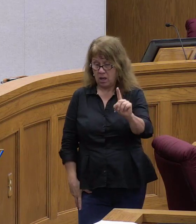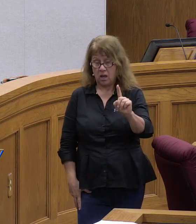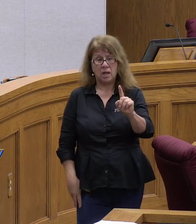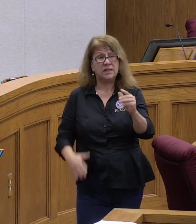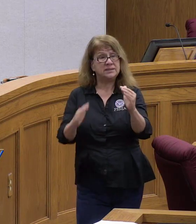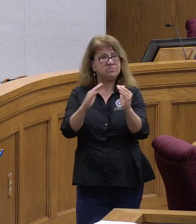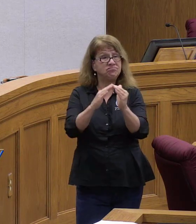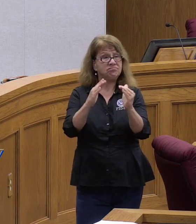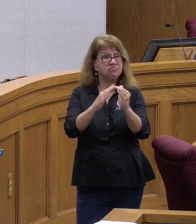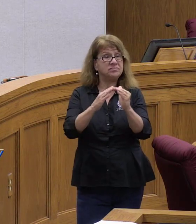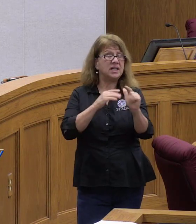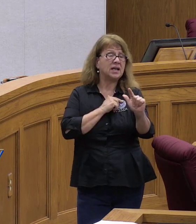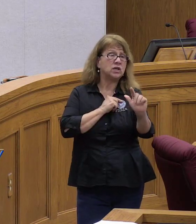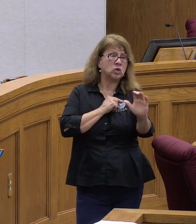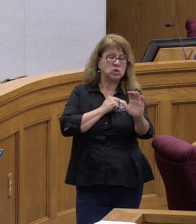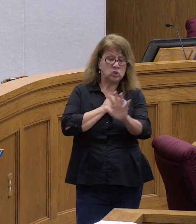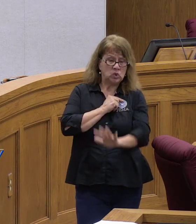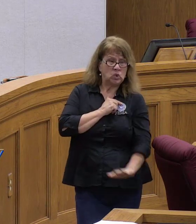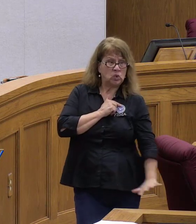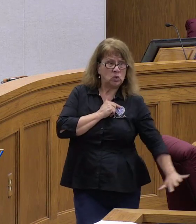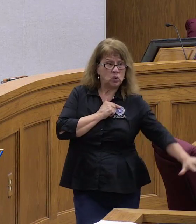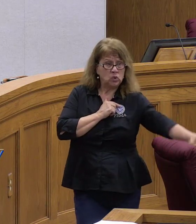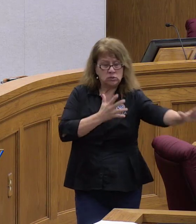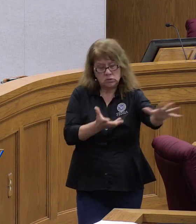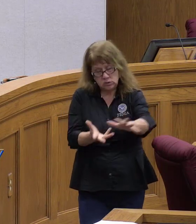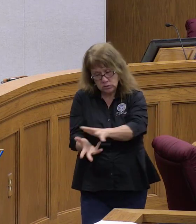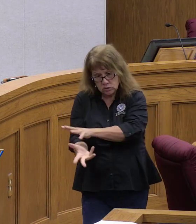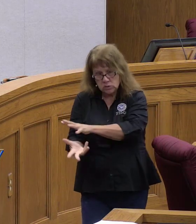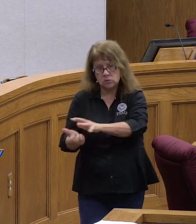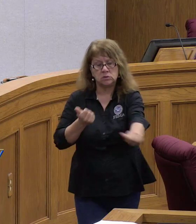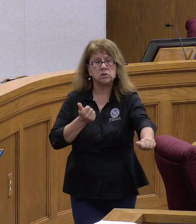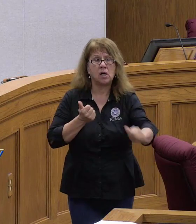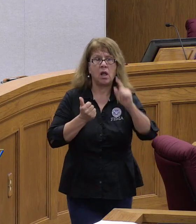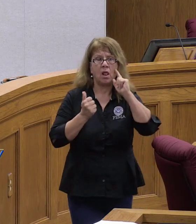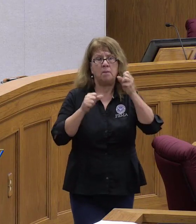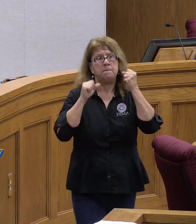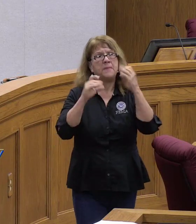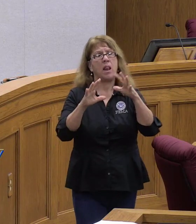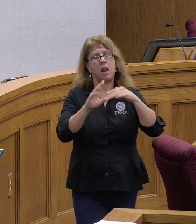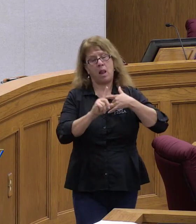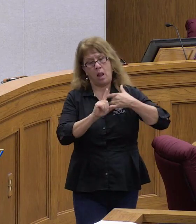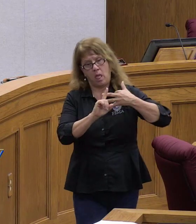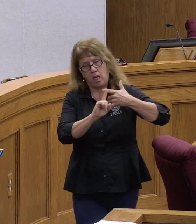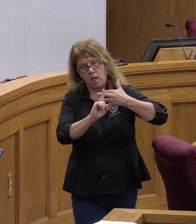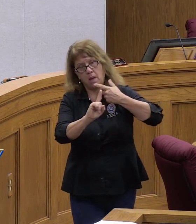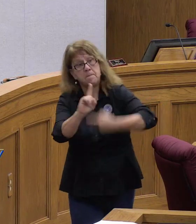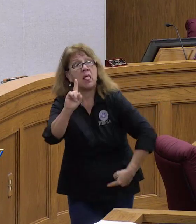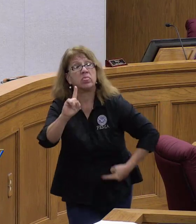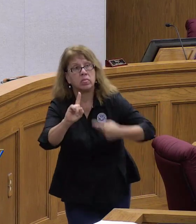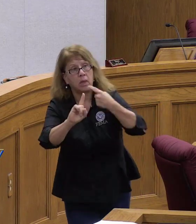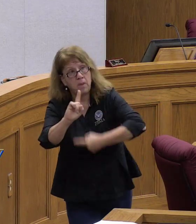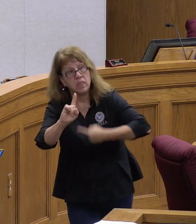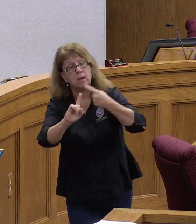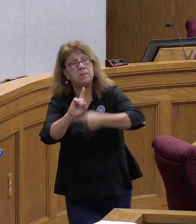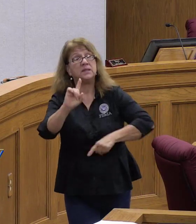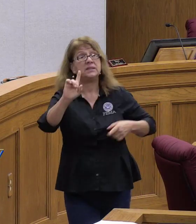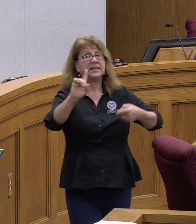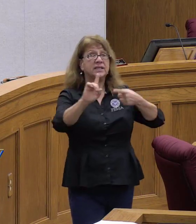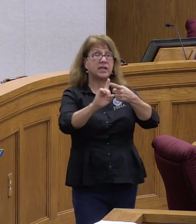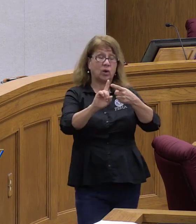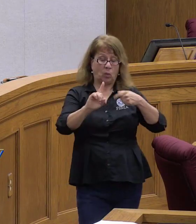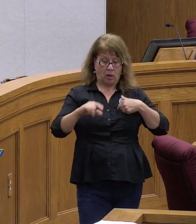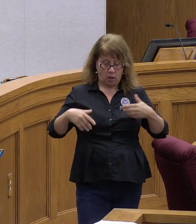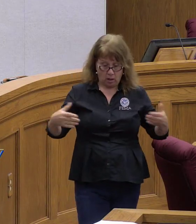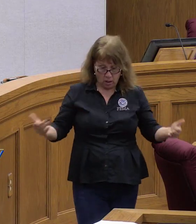the destruction around us, I literally thought it would be months. I thought it would be months until we would be